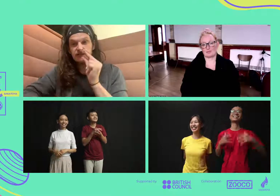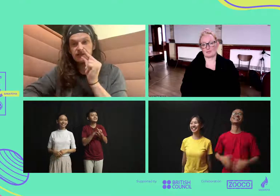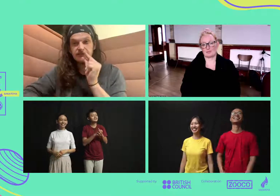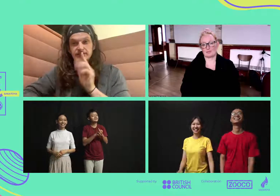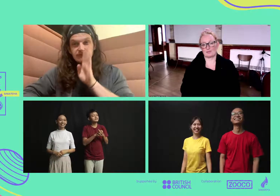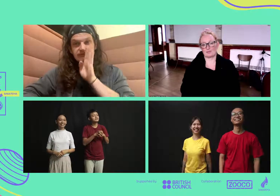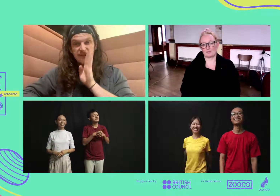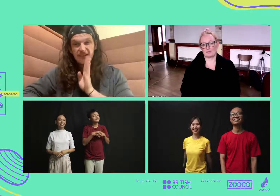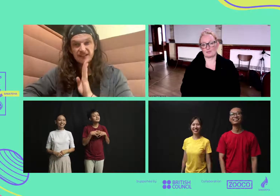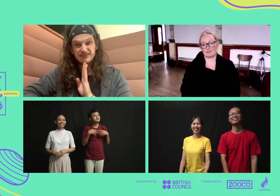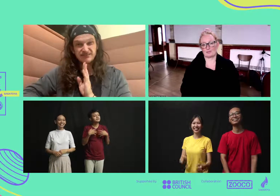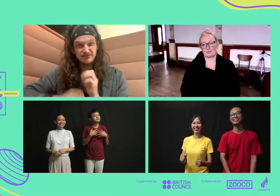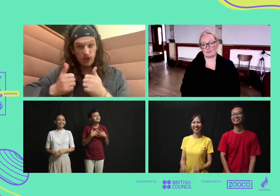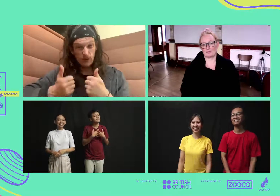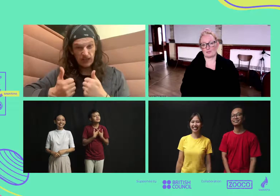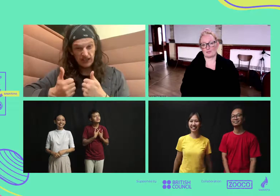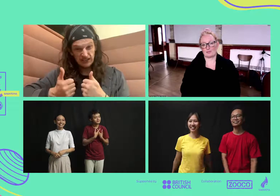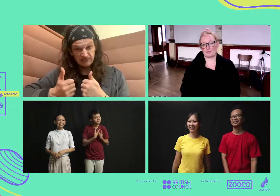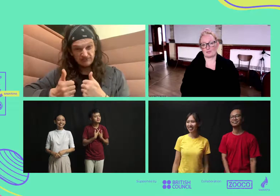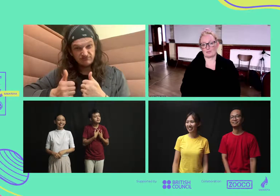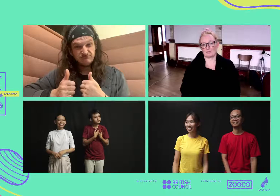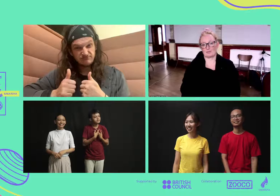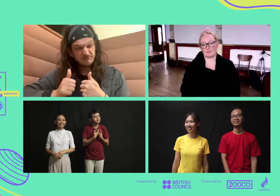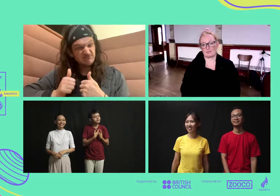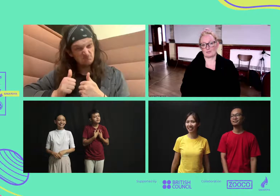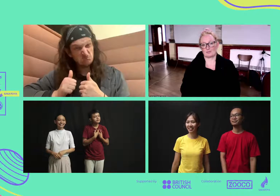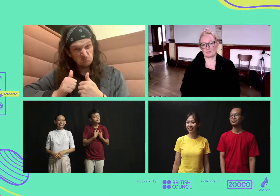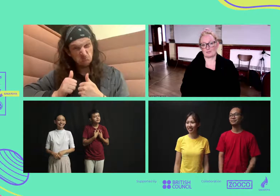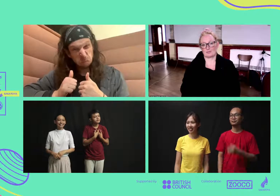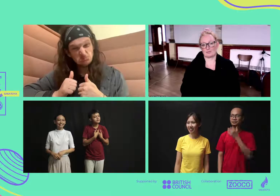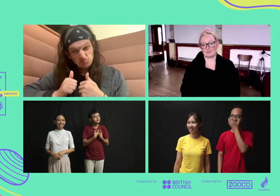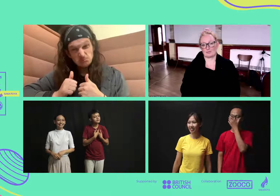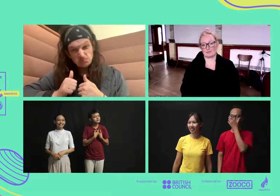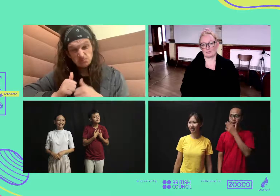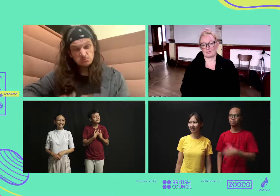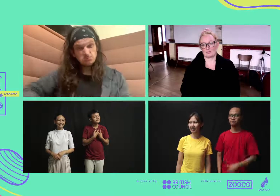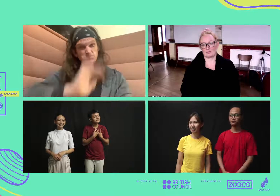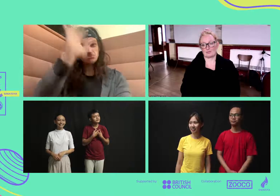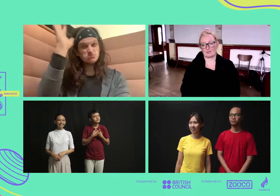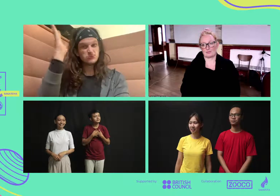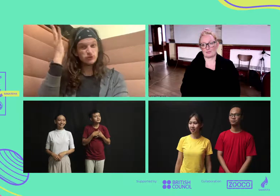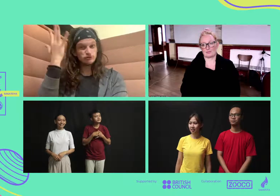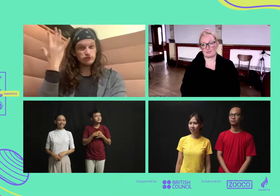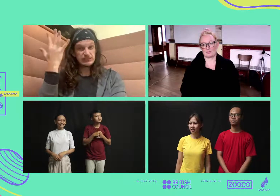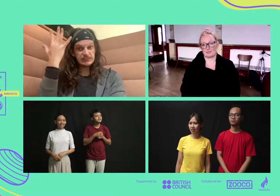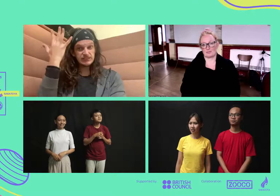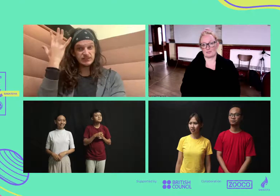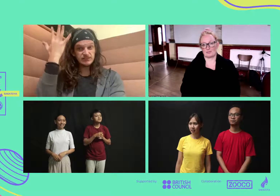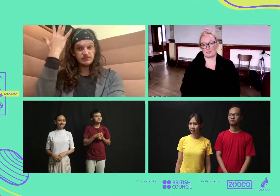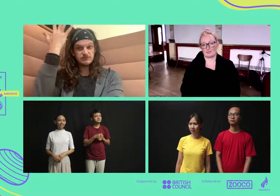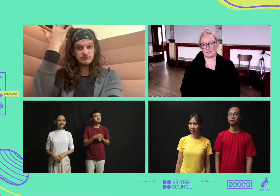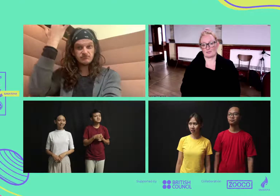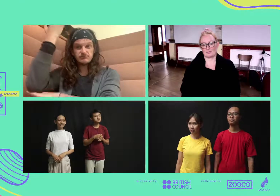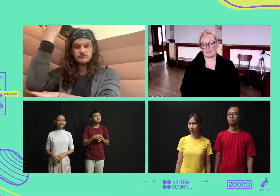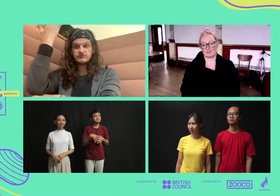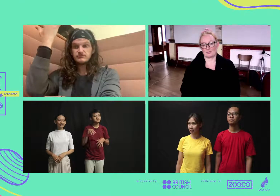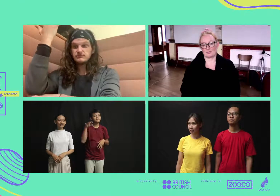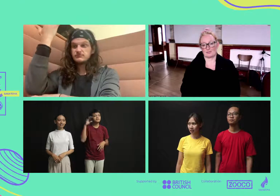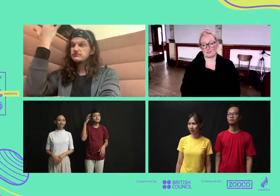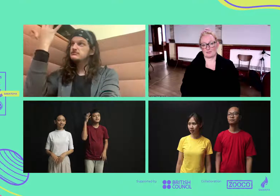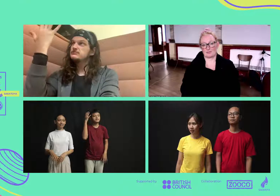Okay, so now we want to add something. Sad. Is that okay? This is going to be a little bit sad, all right? So